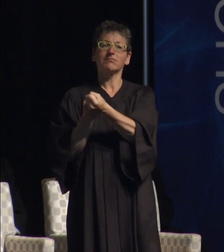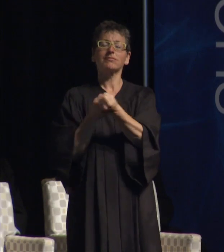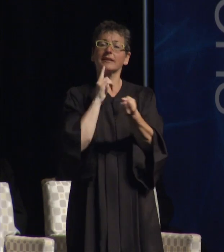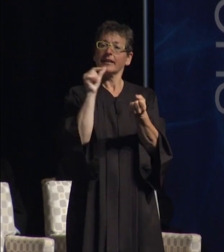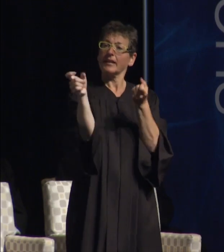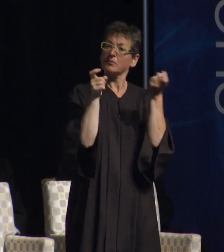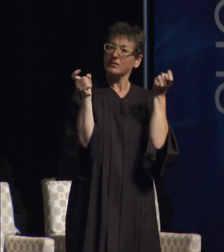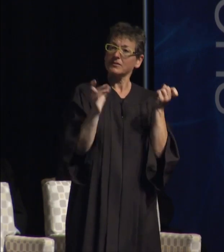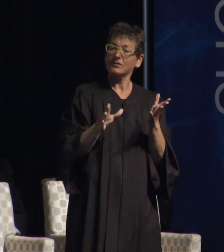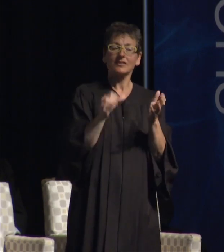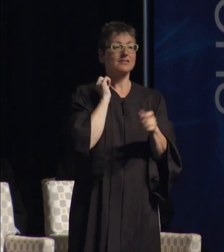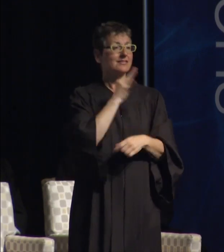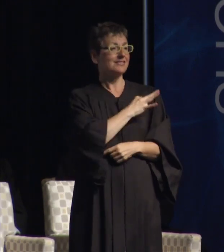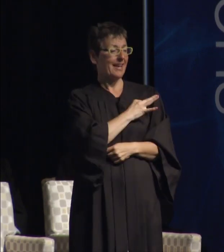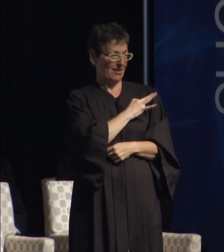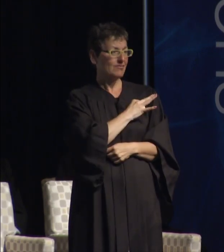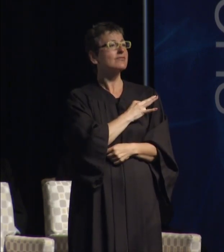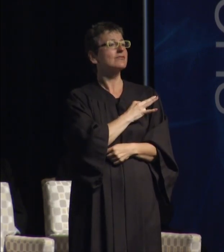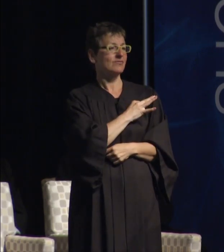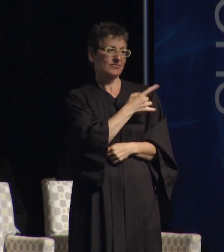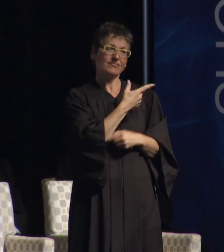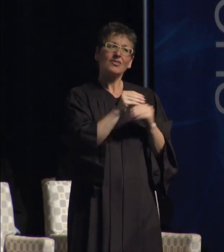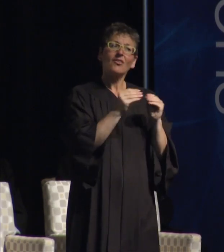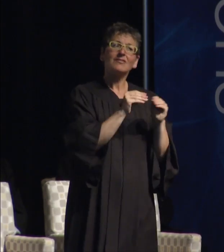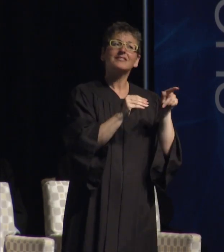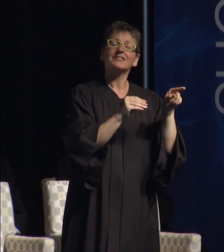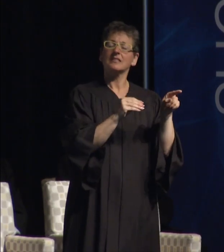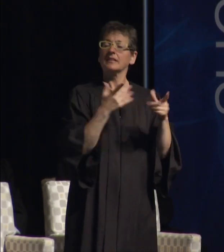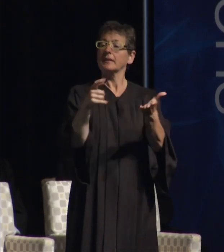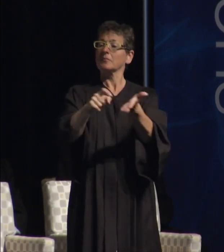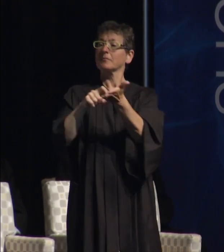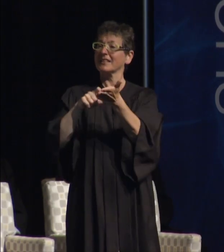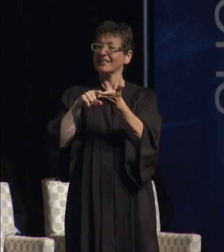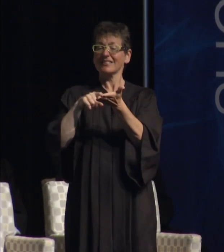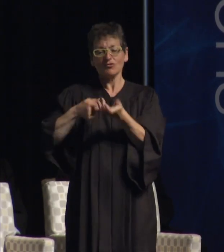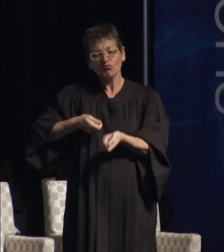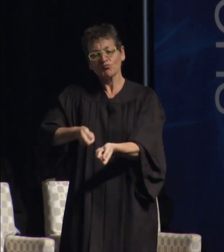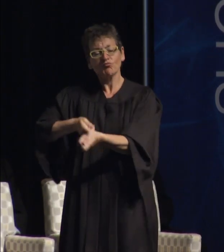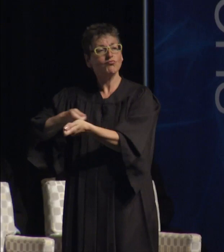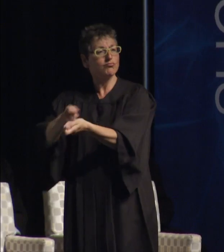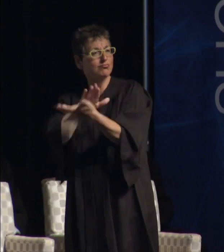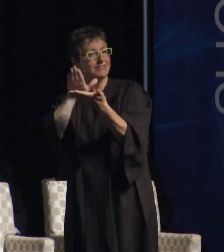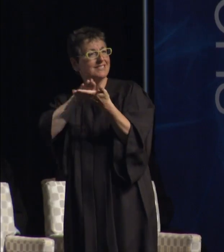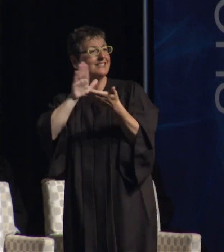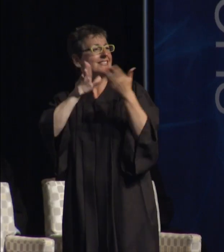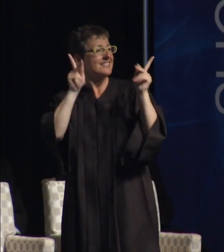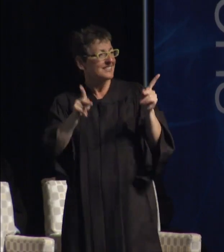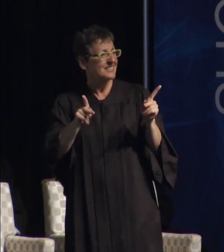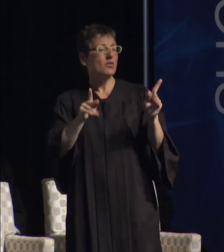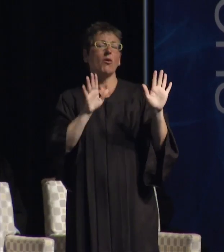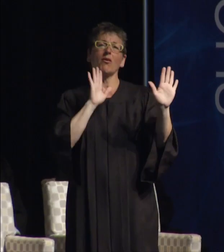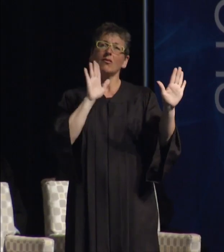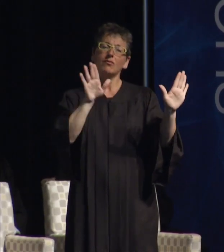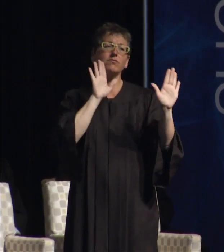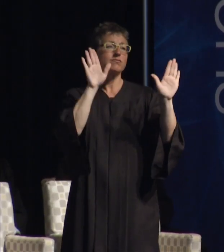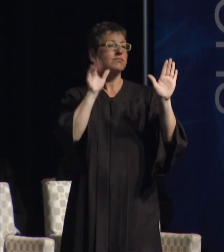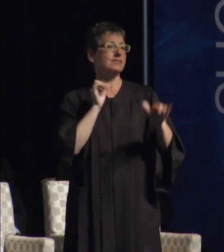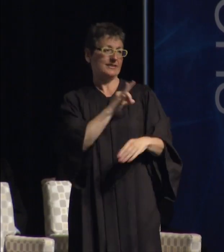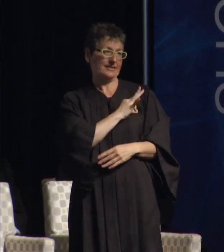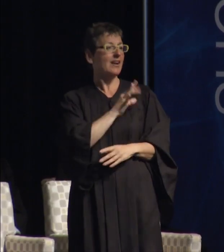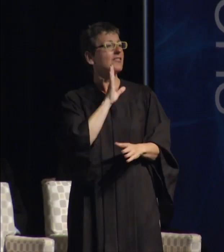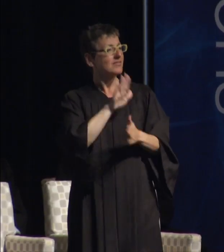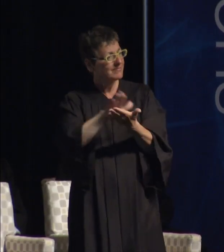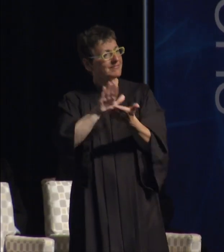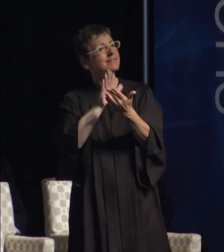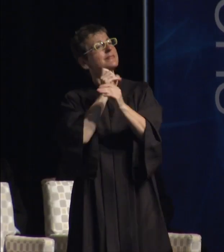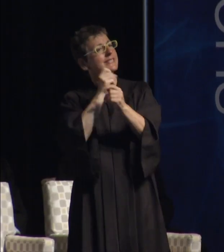staff who guide you along the way, the maintenance staff who keep our buildings and learning spaces clean and safe, and finally